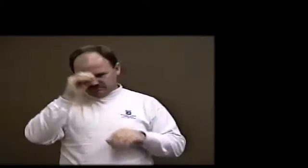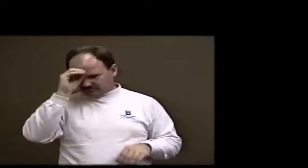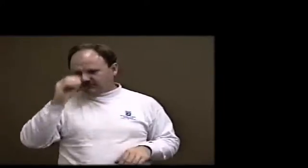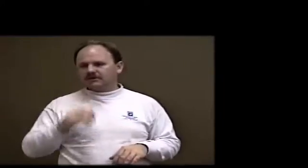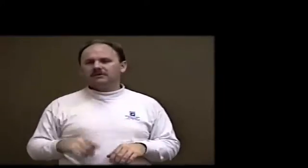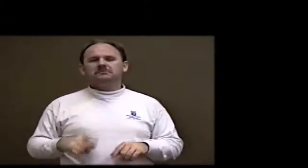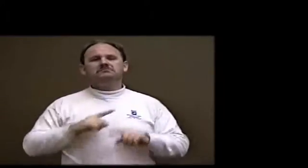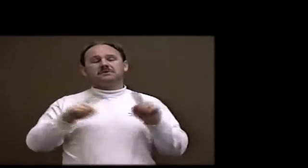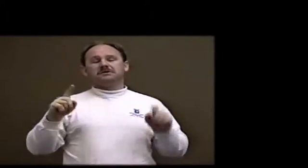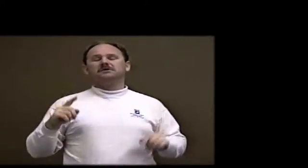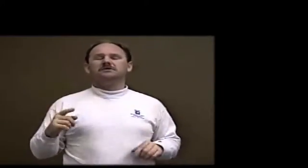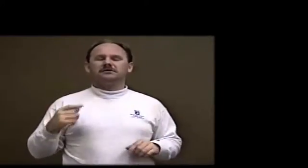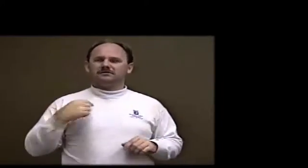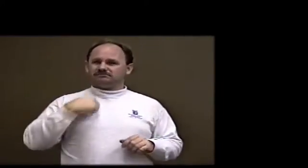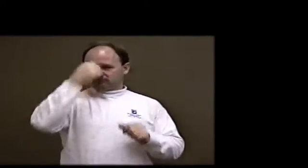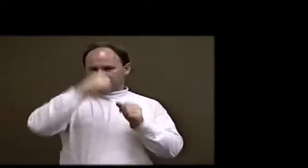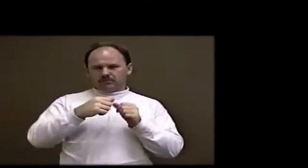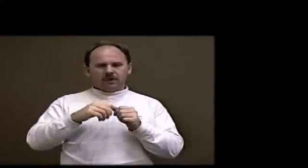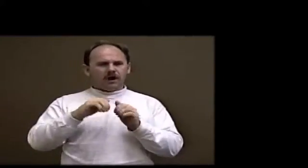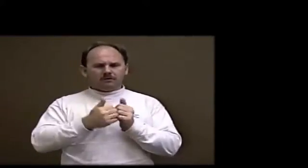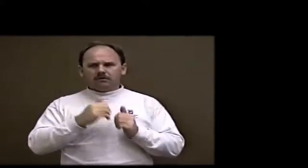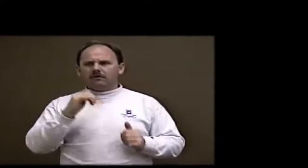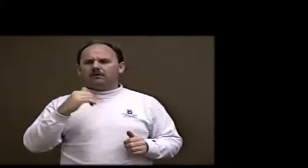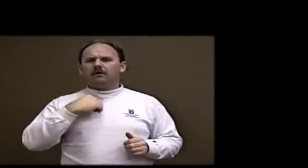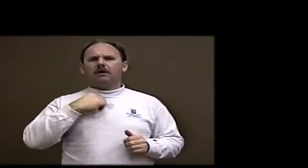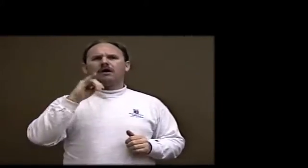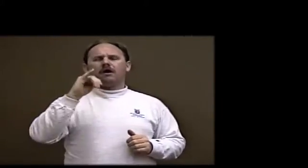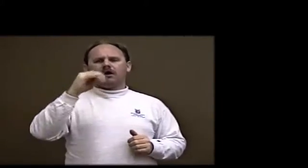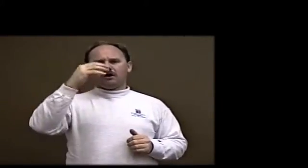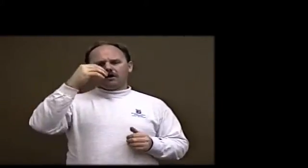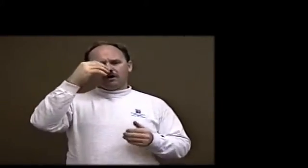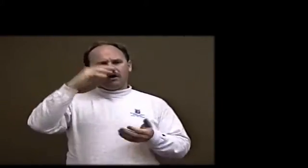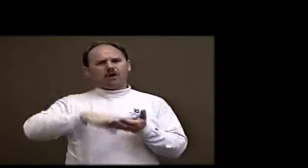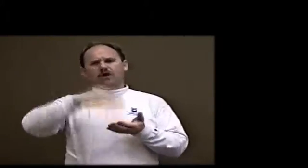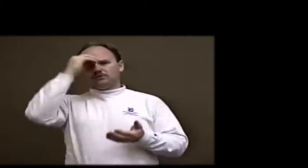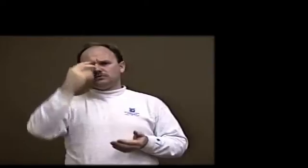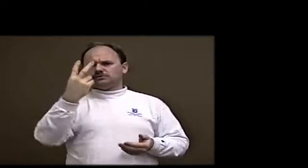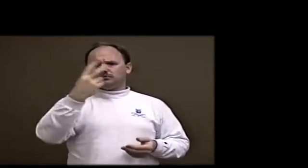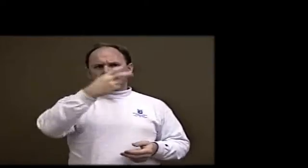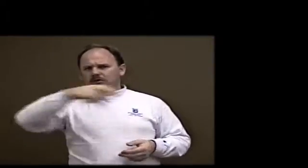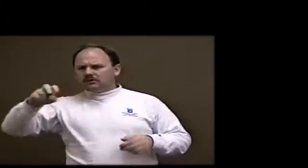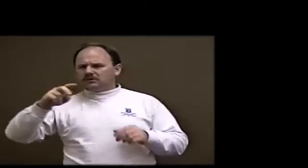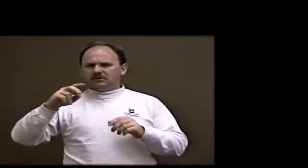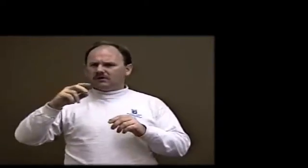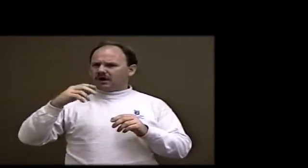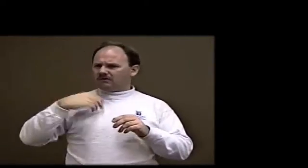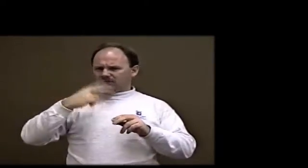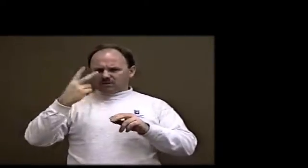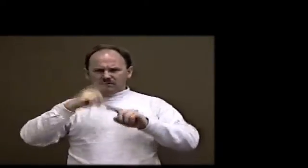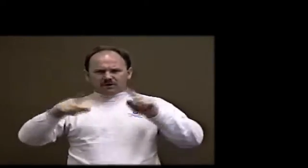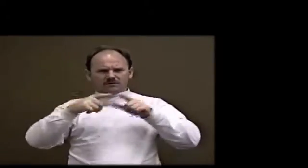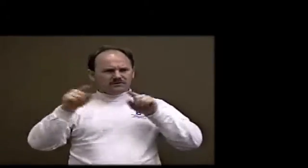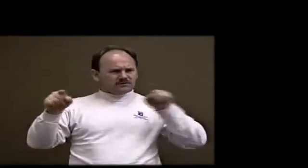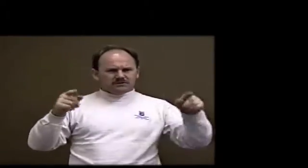But growing up, I didn't know any English, but I remember how I started learning how to navigate between two different languages.